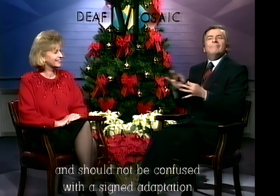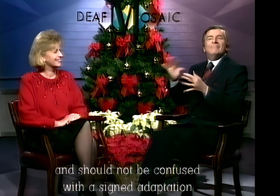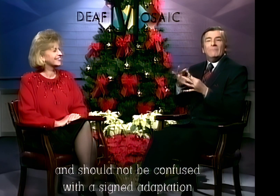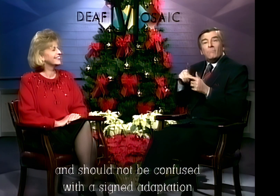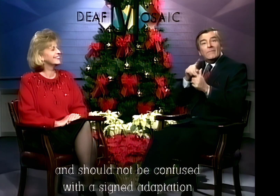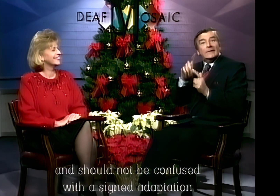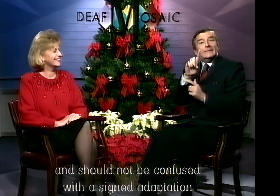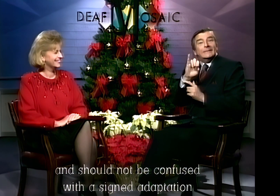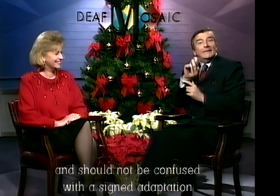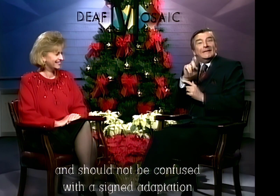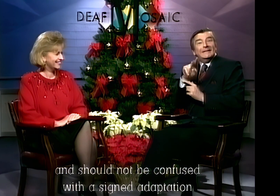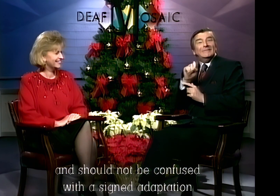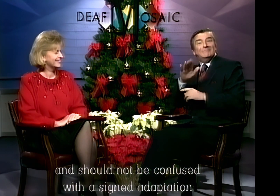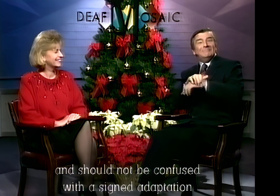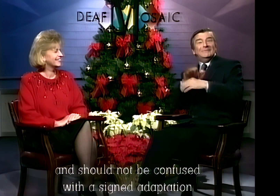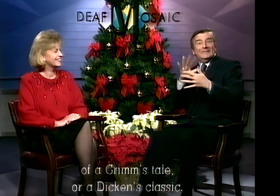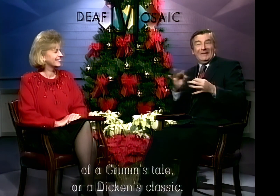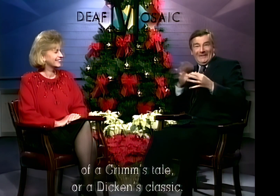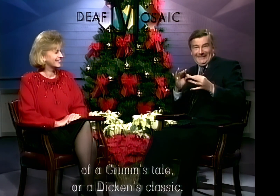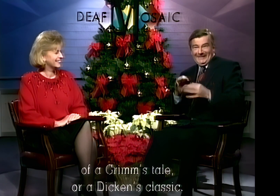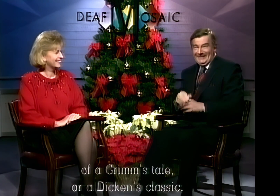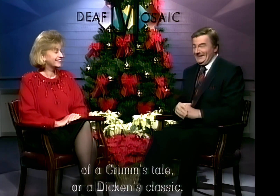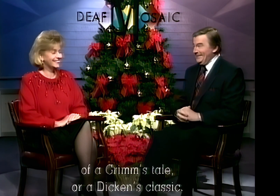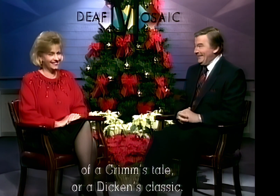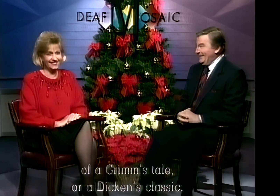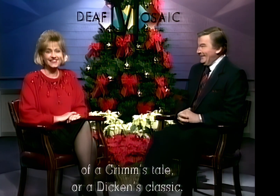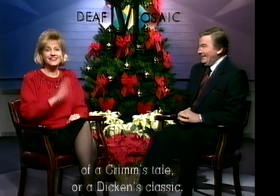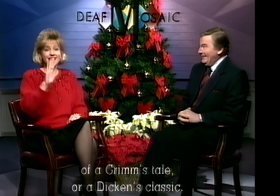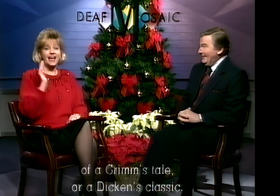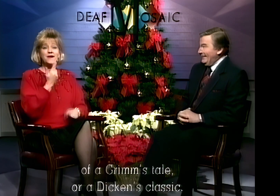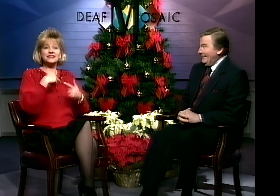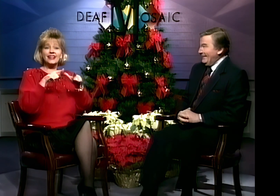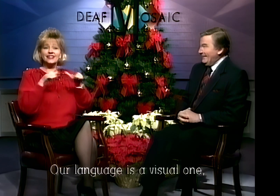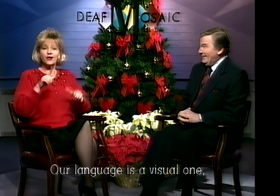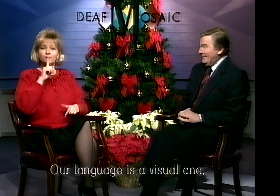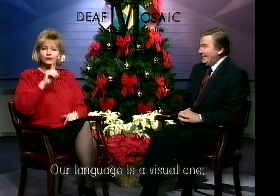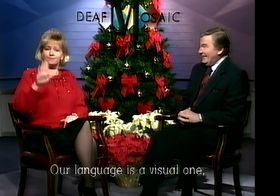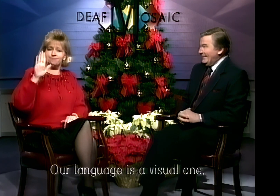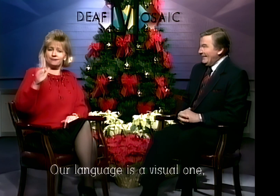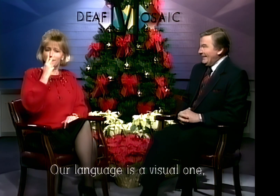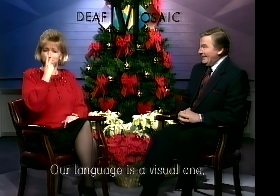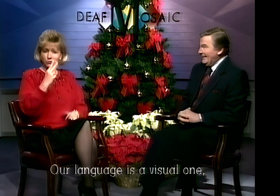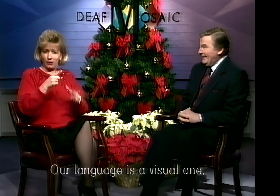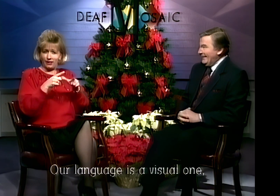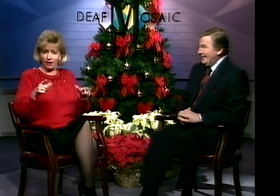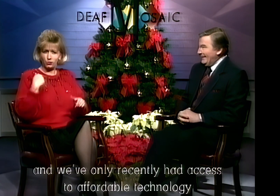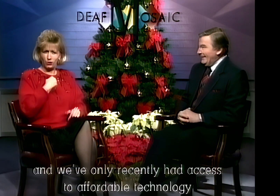of a Grimm's tale or a Dickens classic. Our language is a visual language, and we only recently have